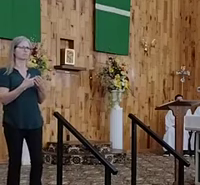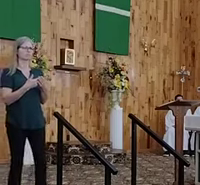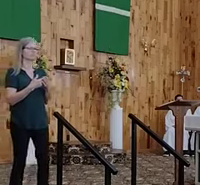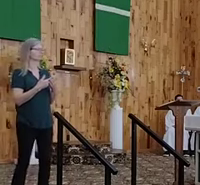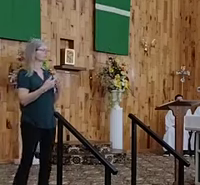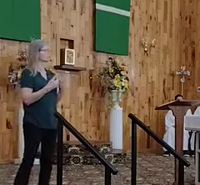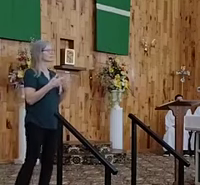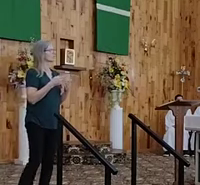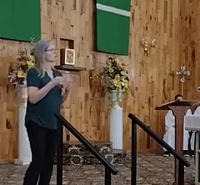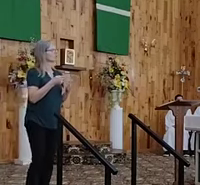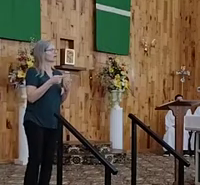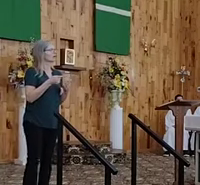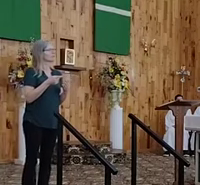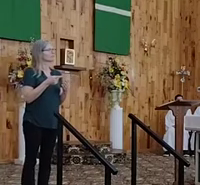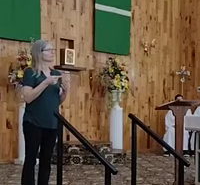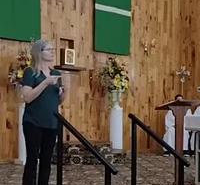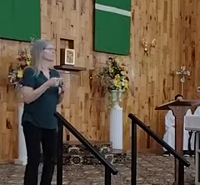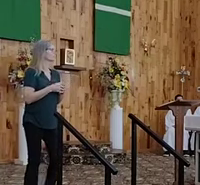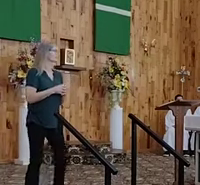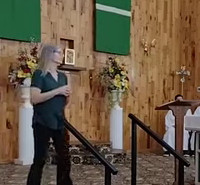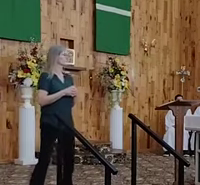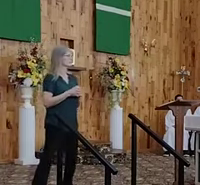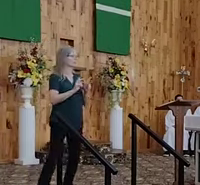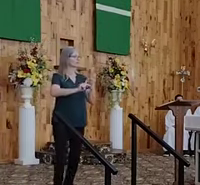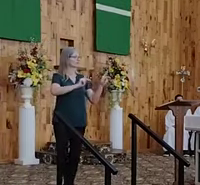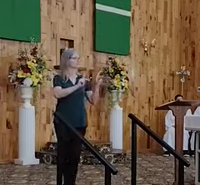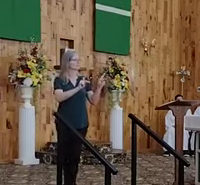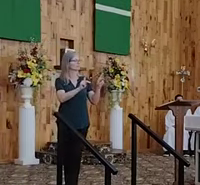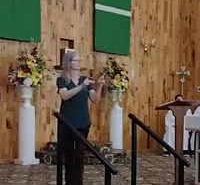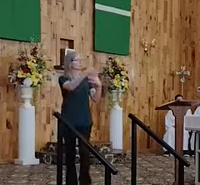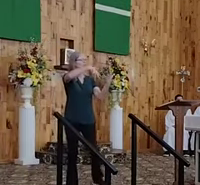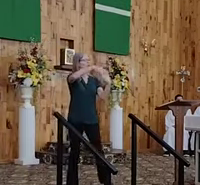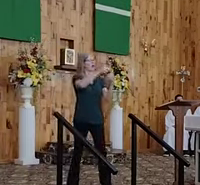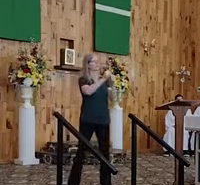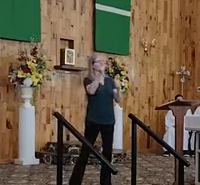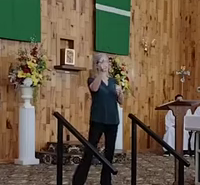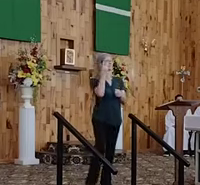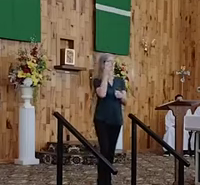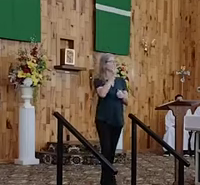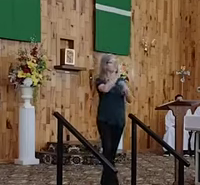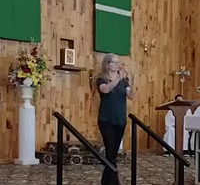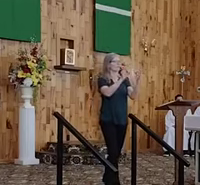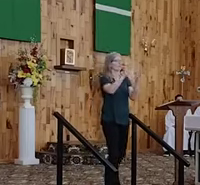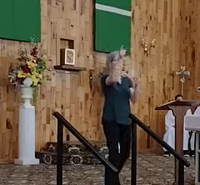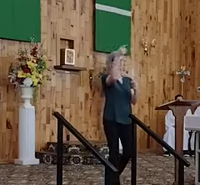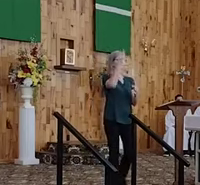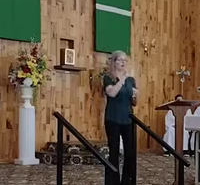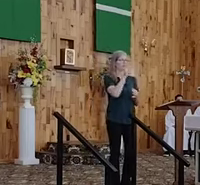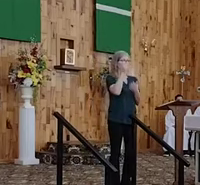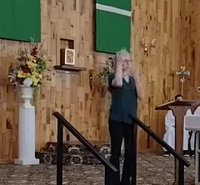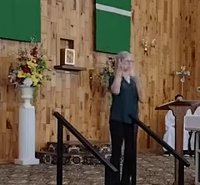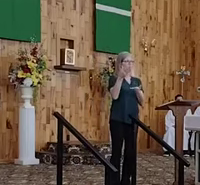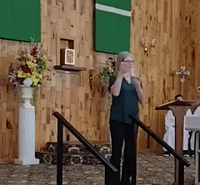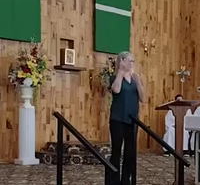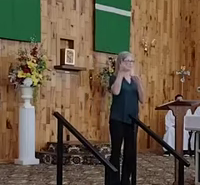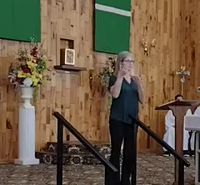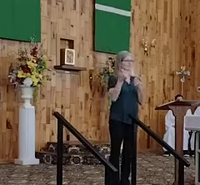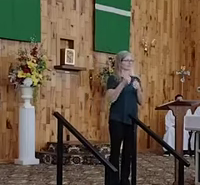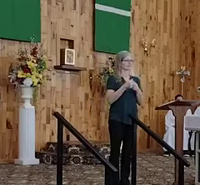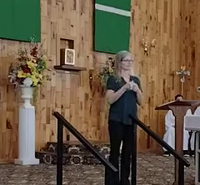even the people who he interacts with sees the perfection of who God is, that they too cannot but exclaim,